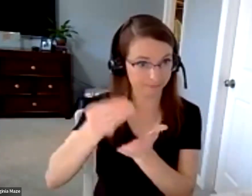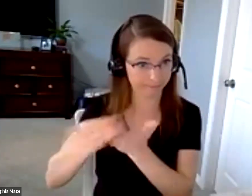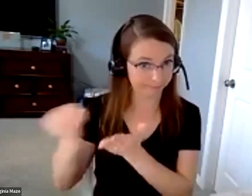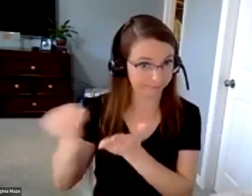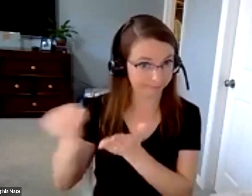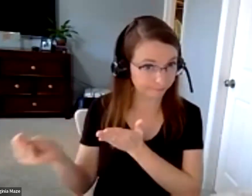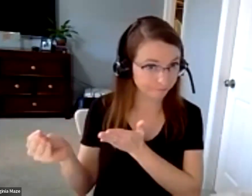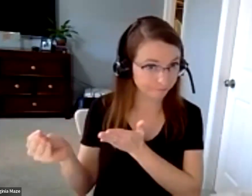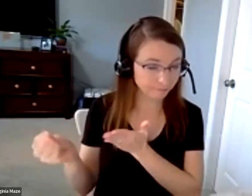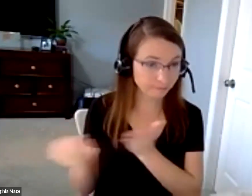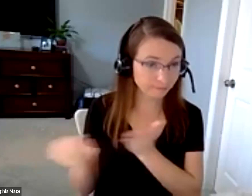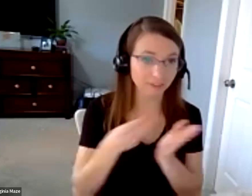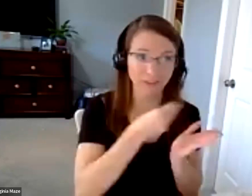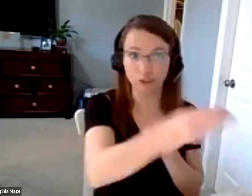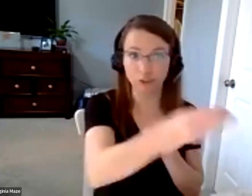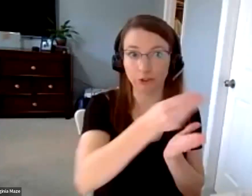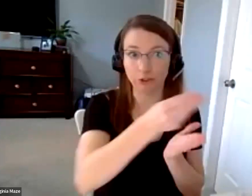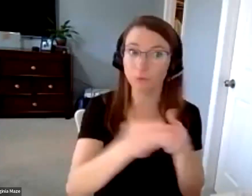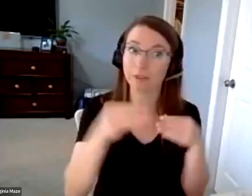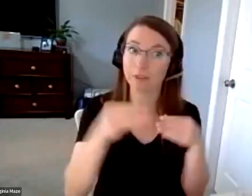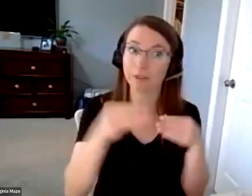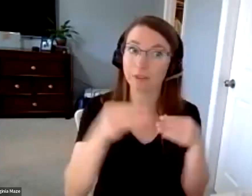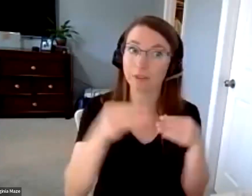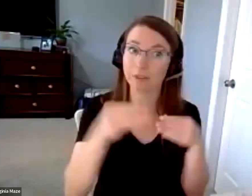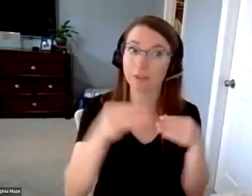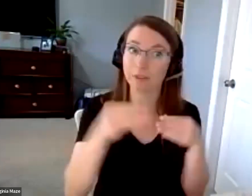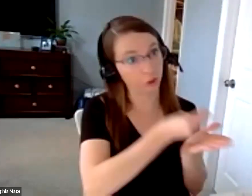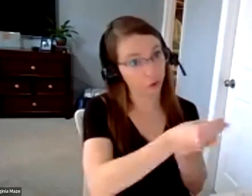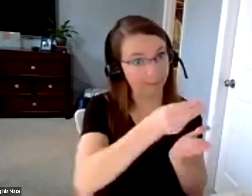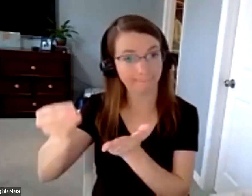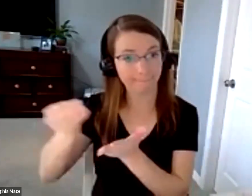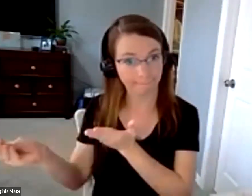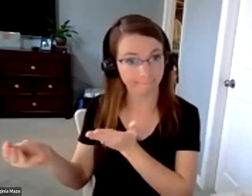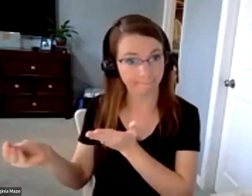Okay. Shopping. That's what you do at the store. Shopping.